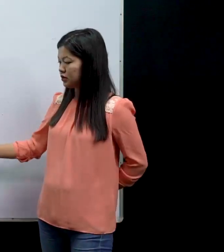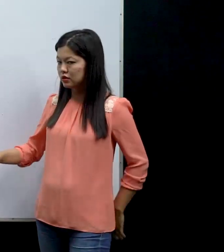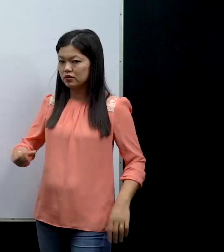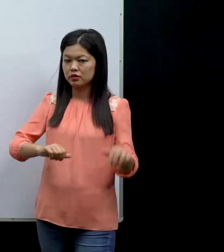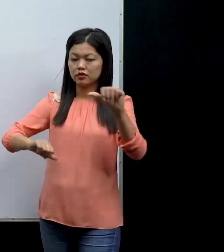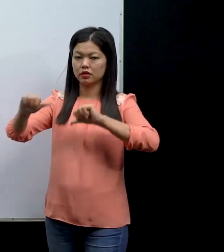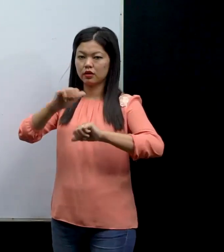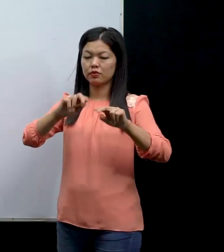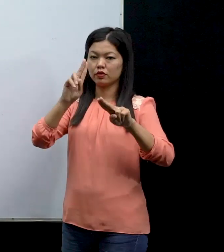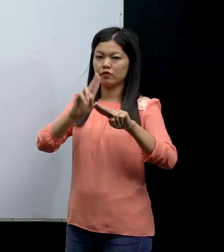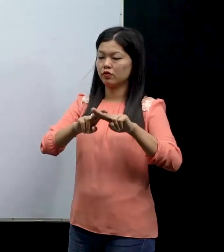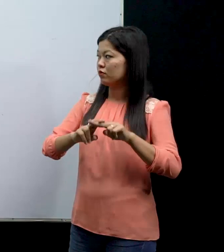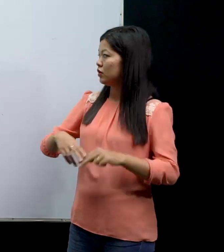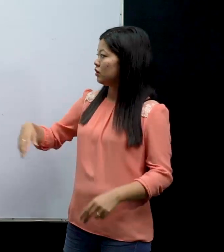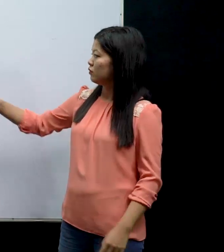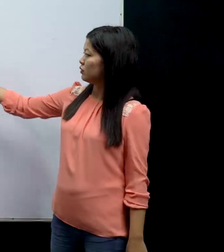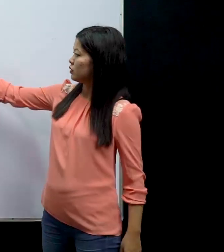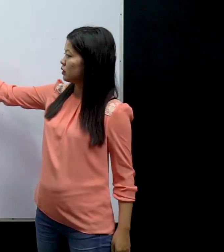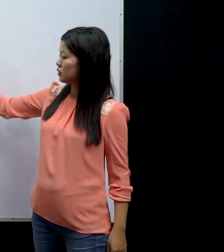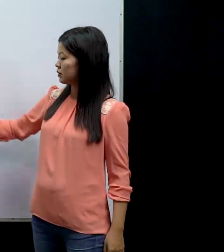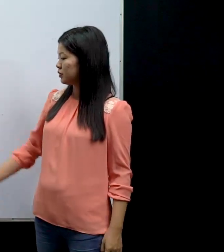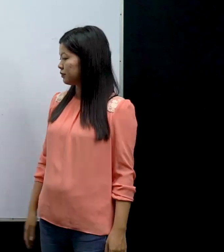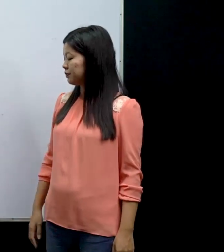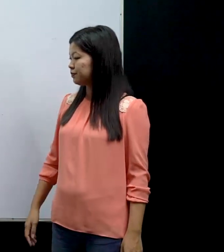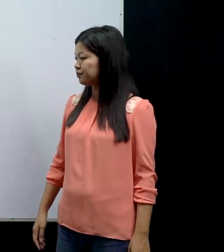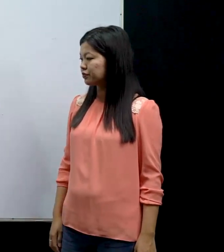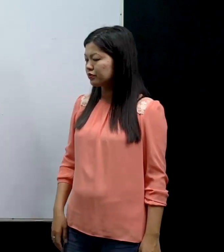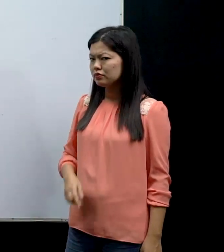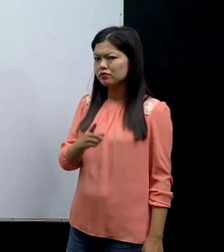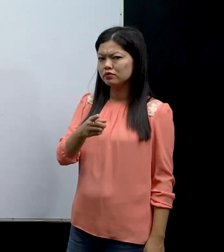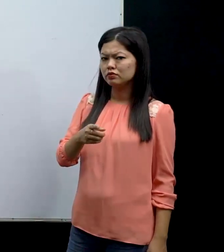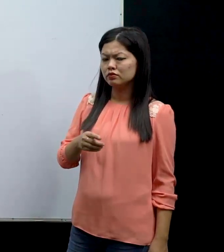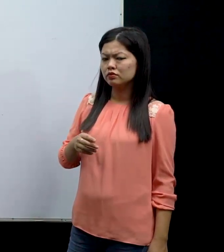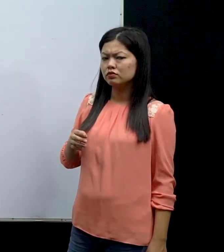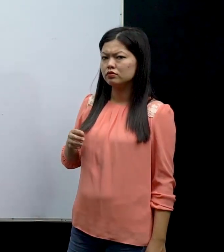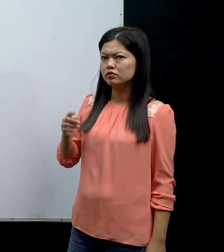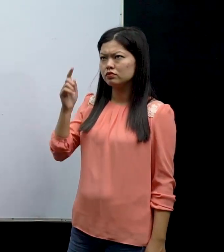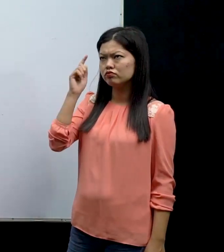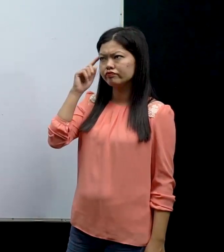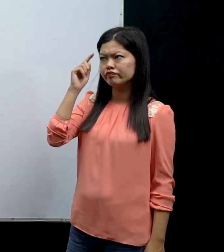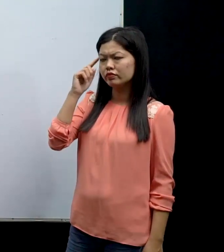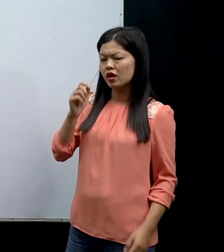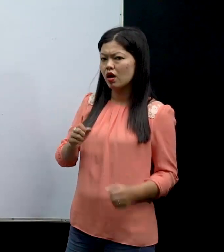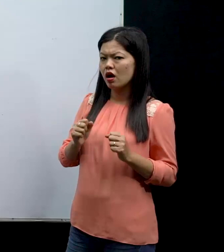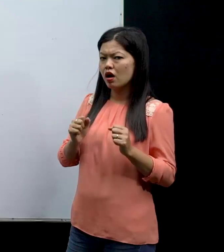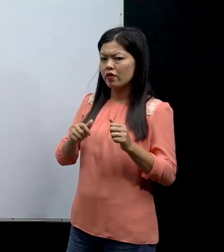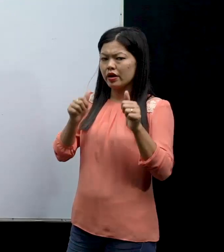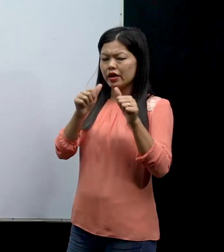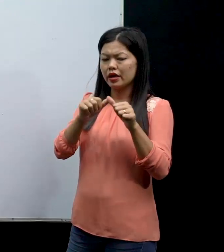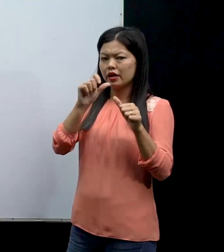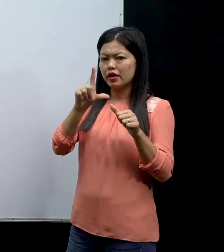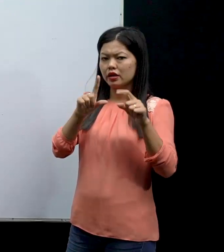sodium oxide. Clear? So now you may be wondering that in chemistry we have many chemical formula,